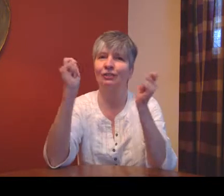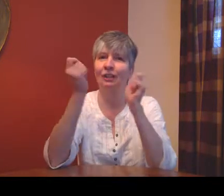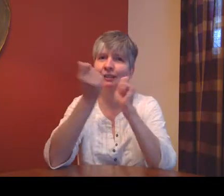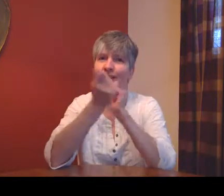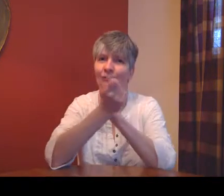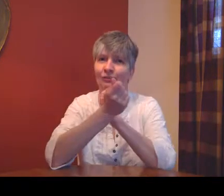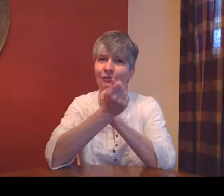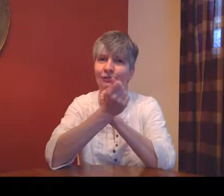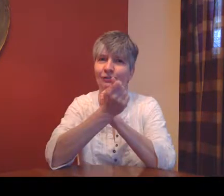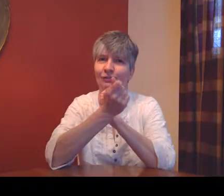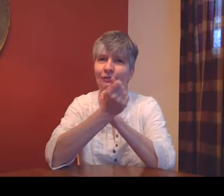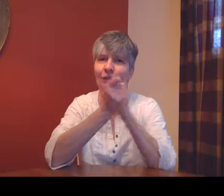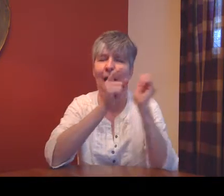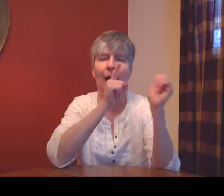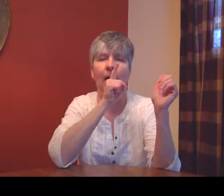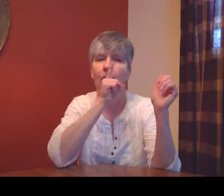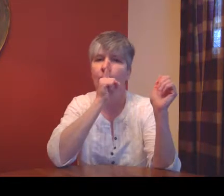Face changed.